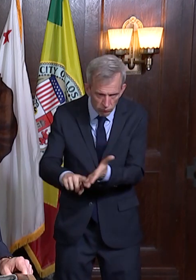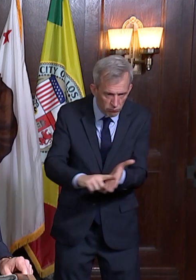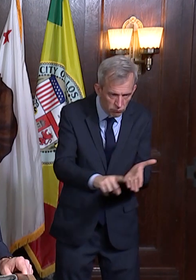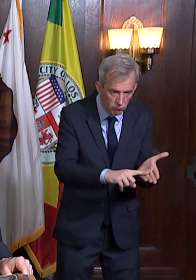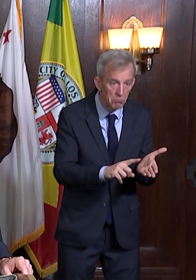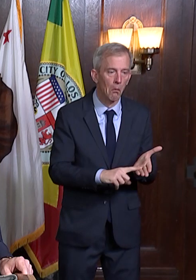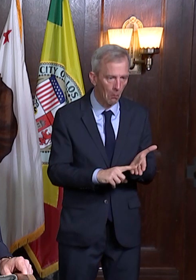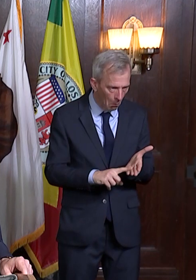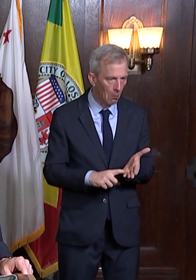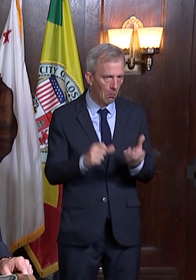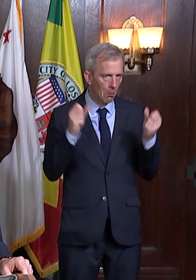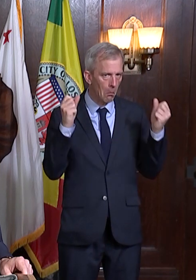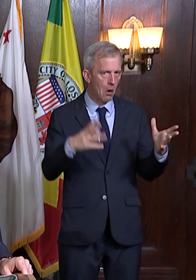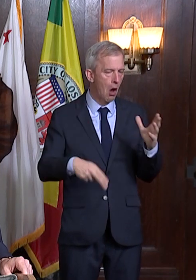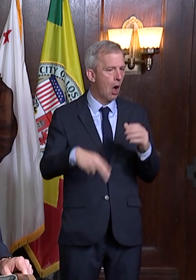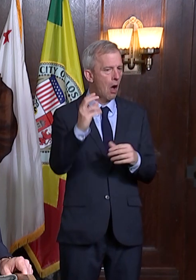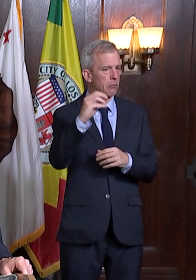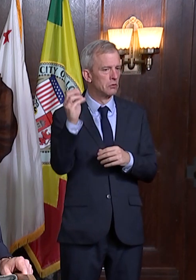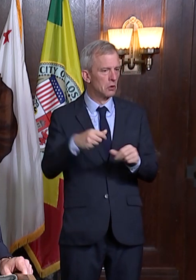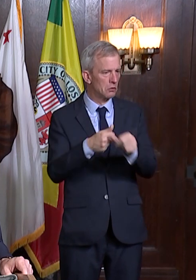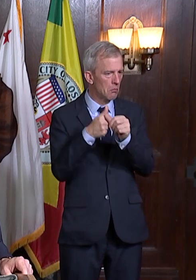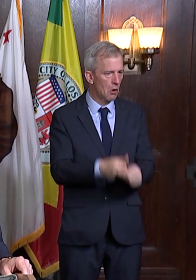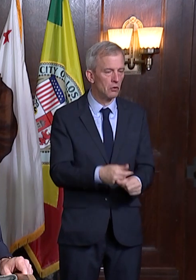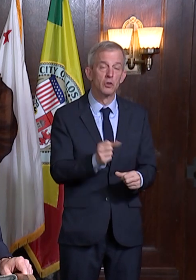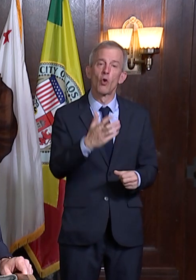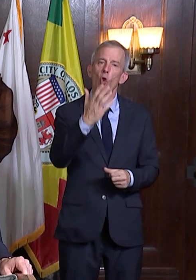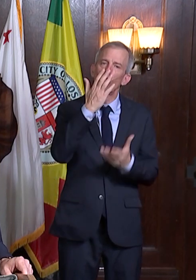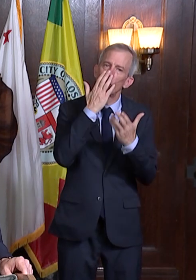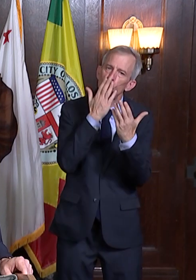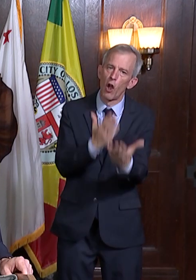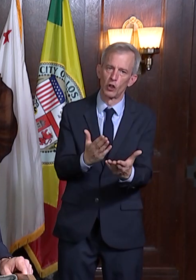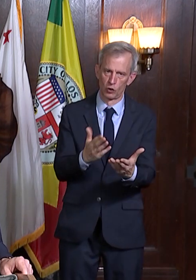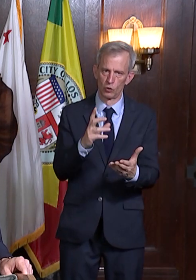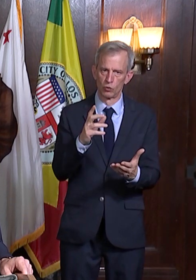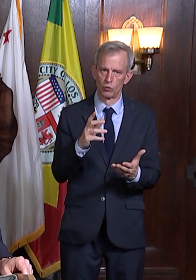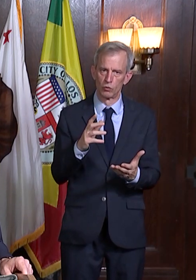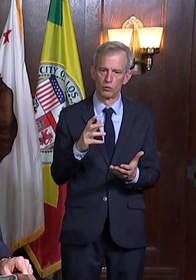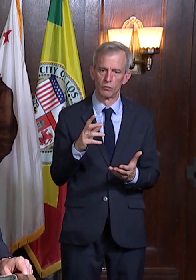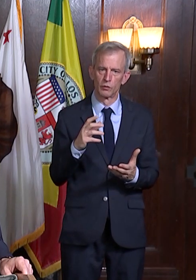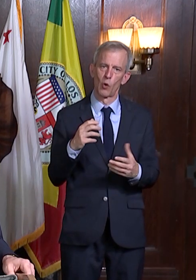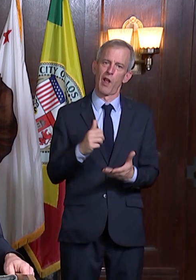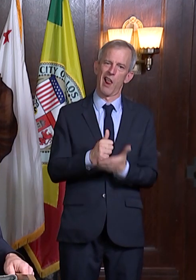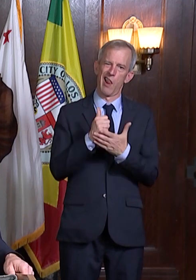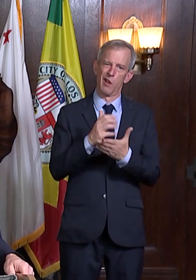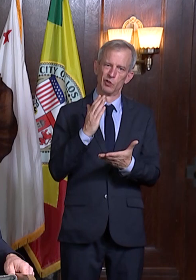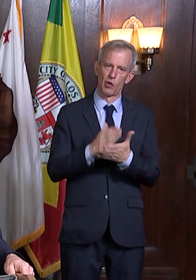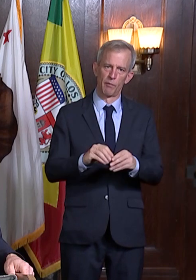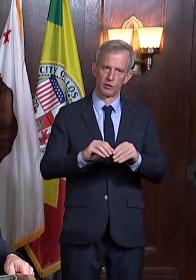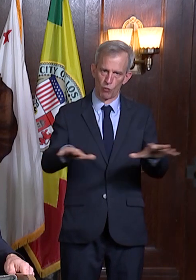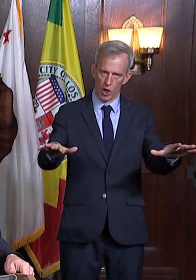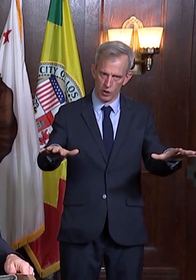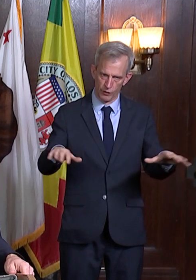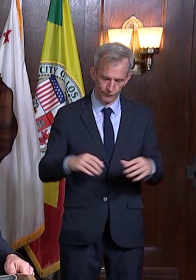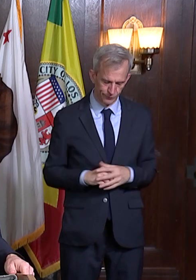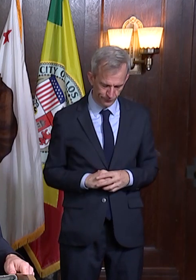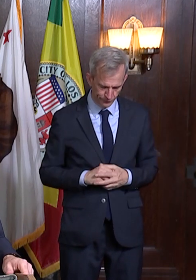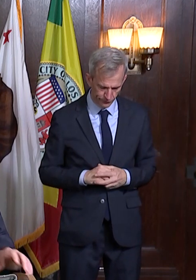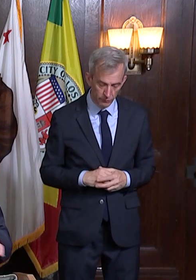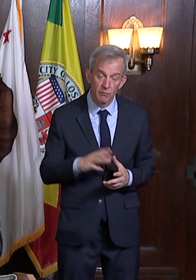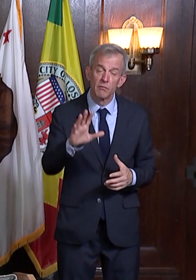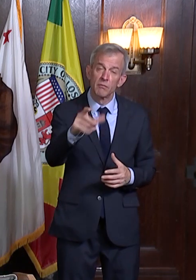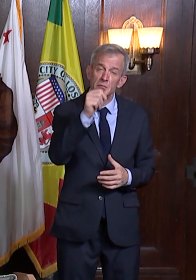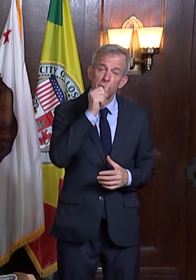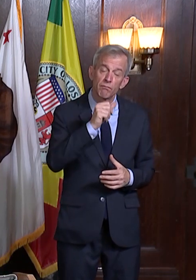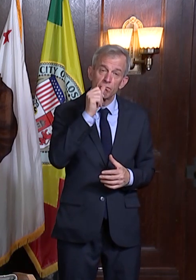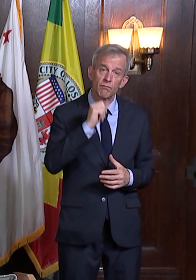businesses covered by the ordinance, so thank you for doing your part to help stop the spread. Be patient, I would remind people in this tough time. We are